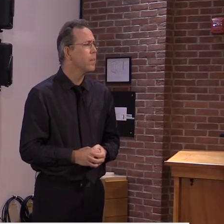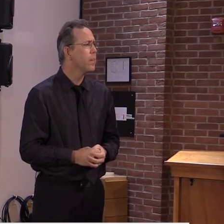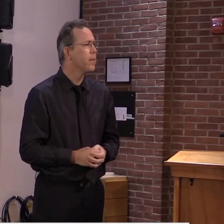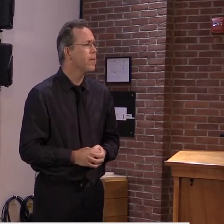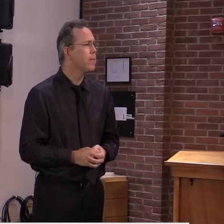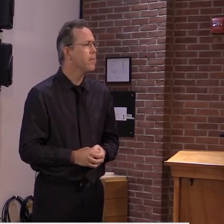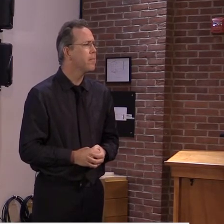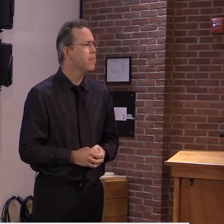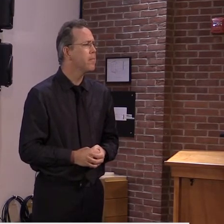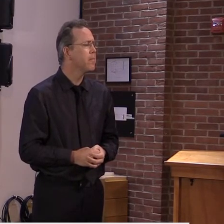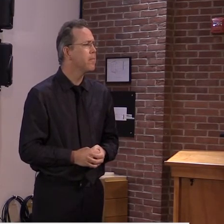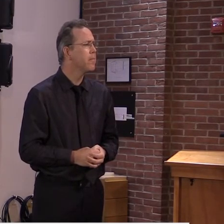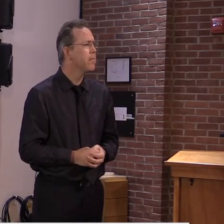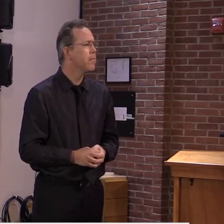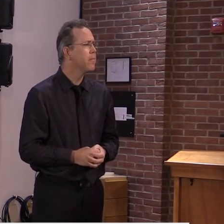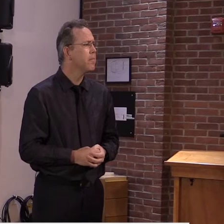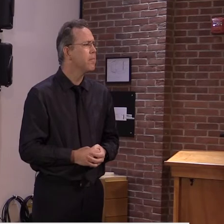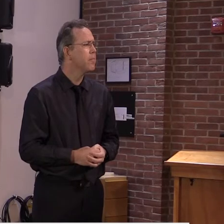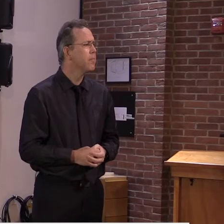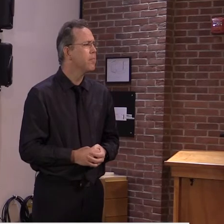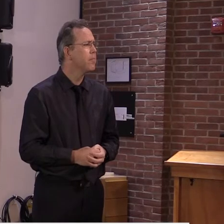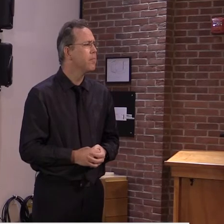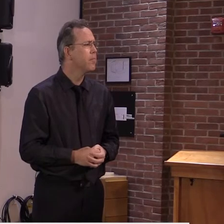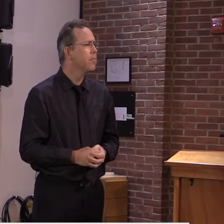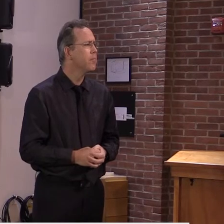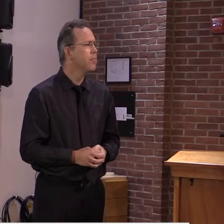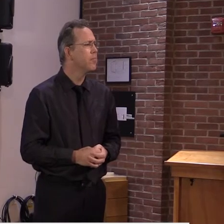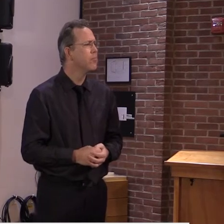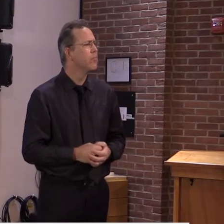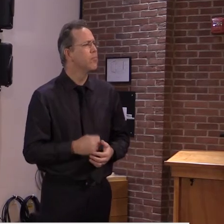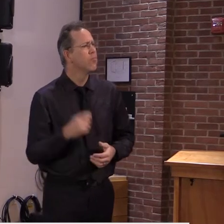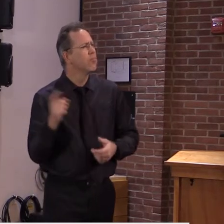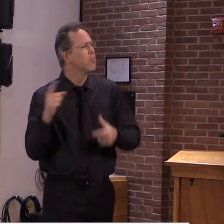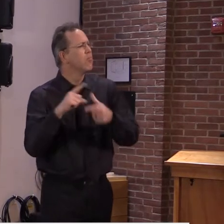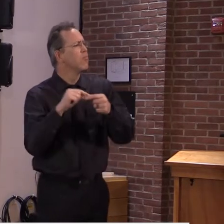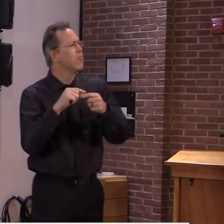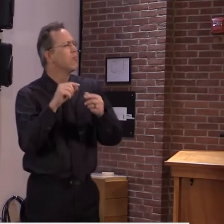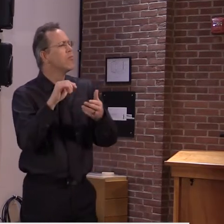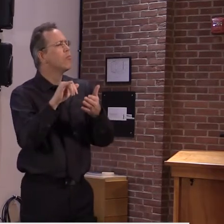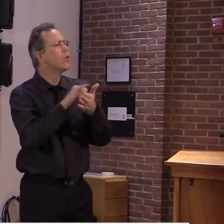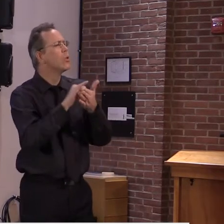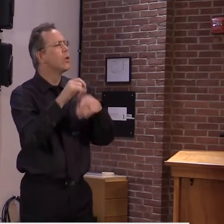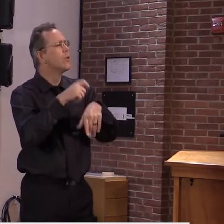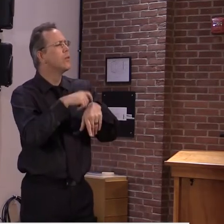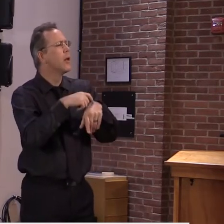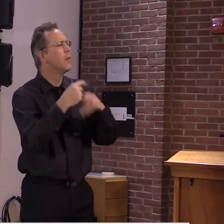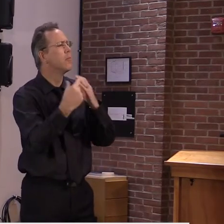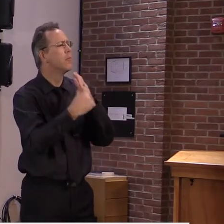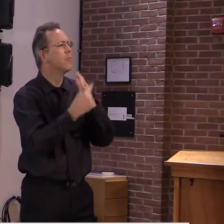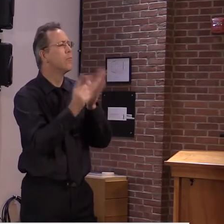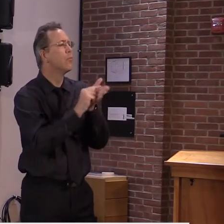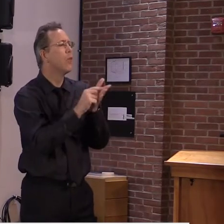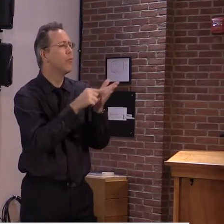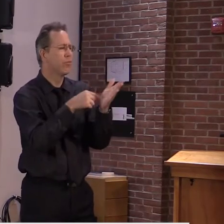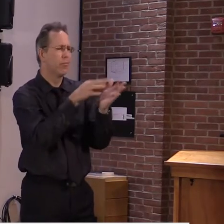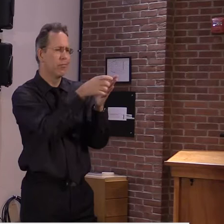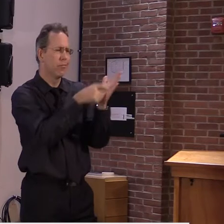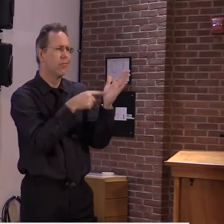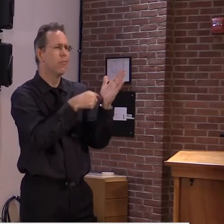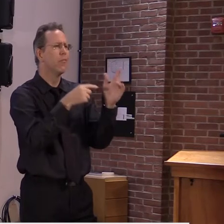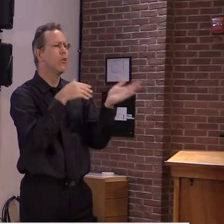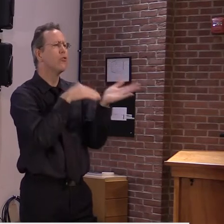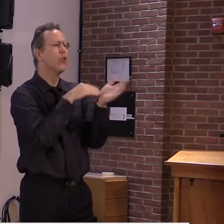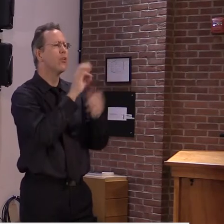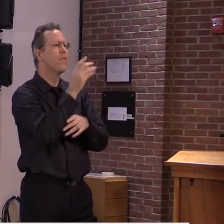up. I'm sure the governor wishes to join me in congratulating and offering our